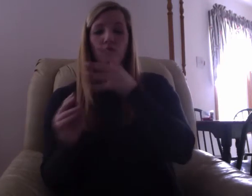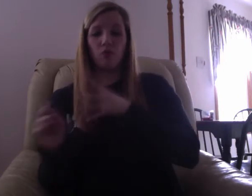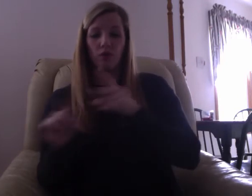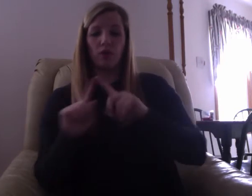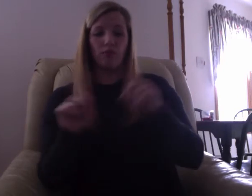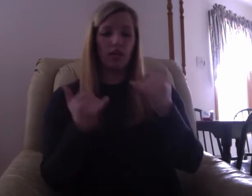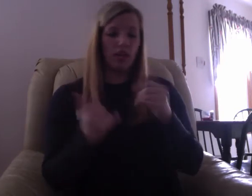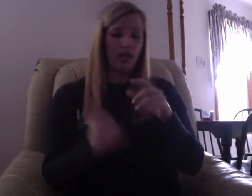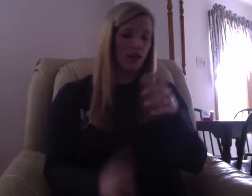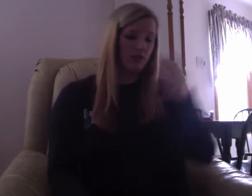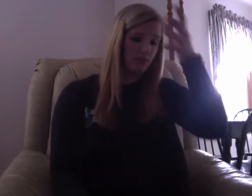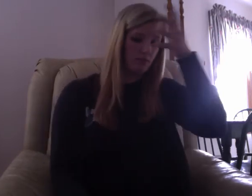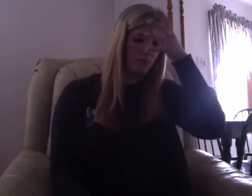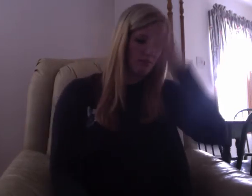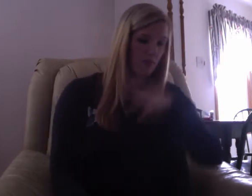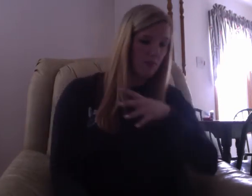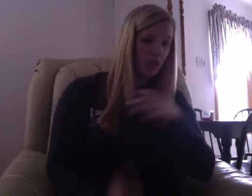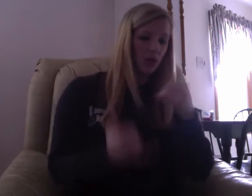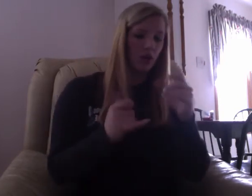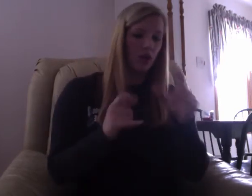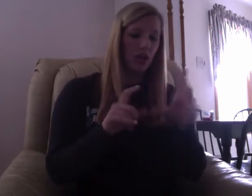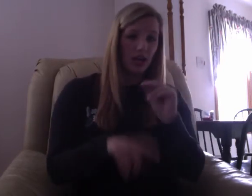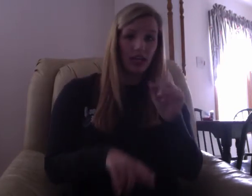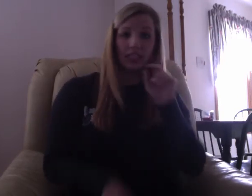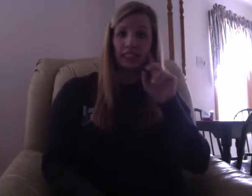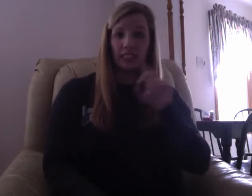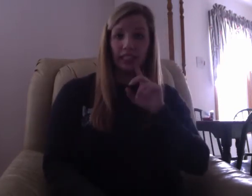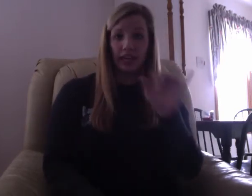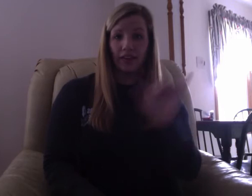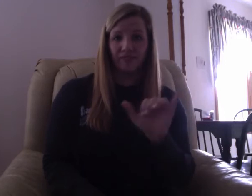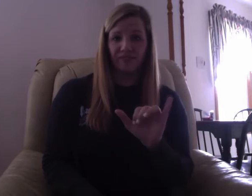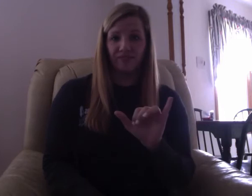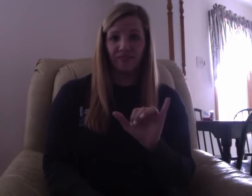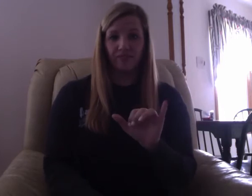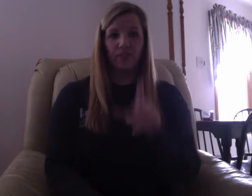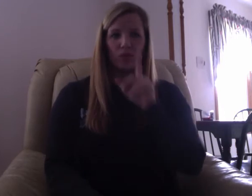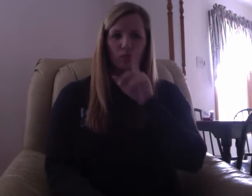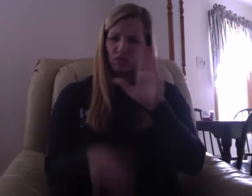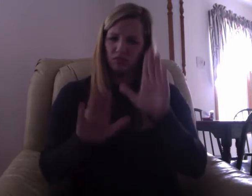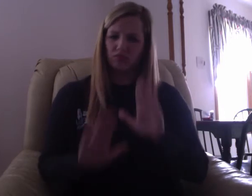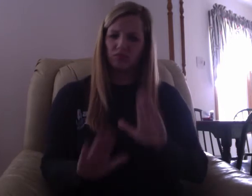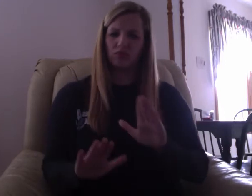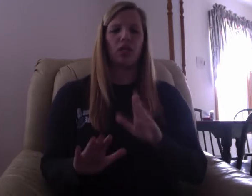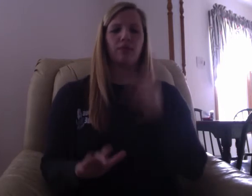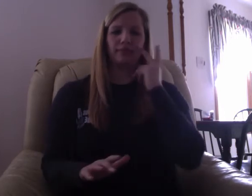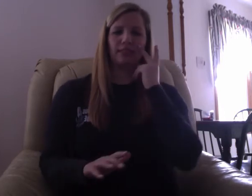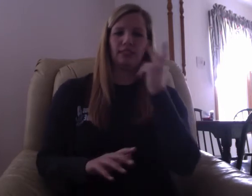also deaf. And so we brought that documentary, and it was really great to see that collaboration and seeing the two communities come